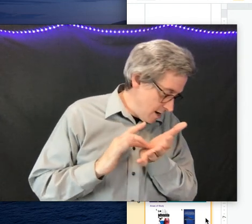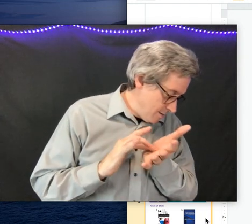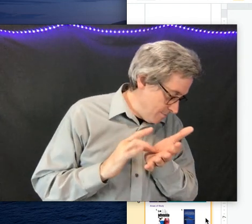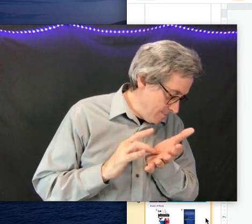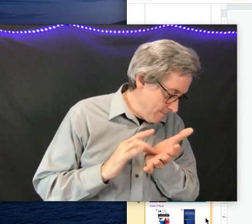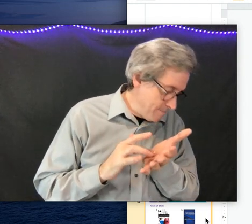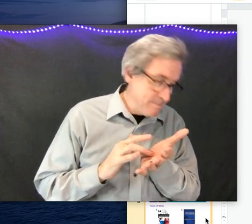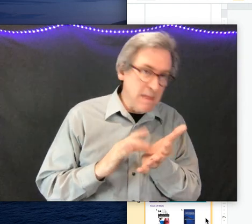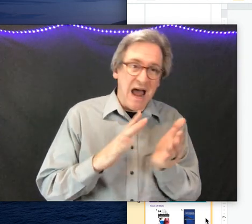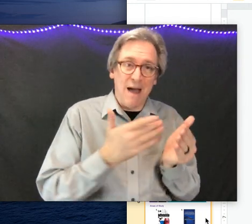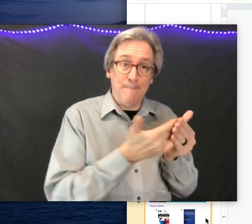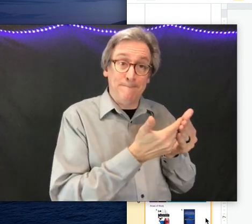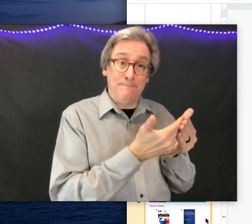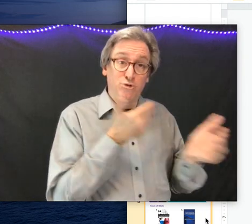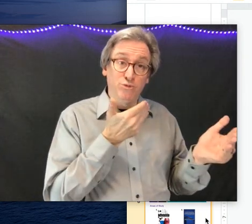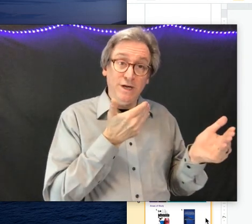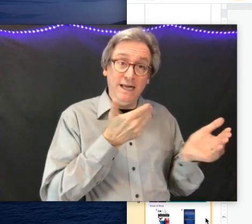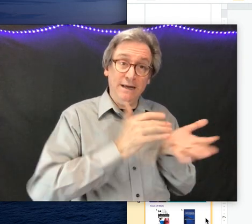Um,